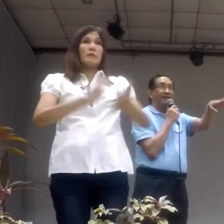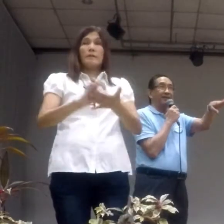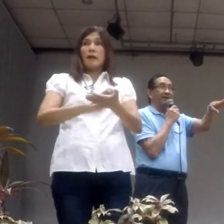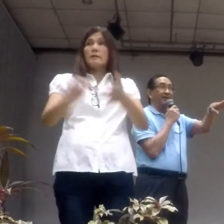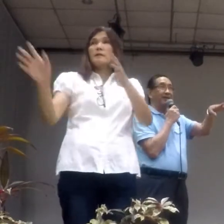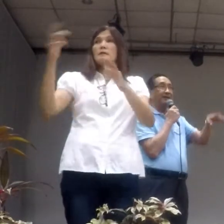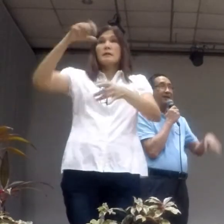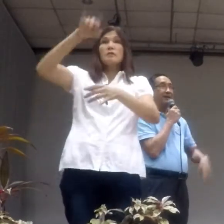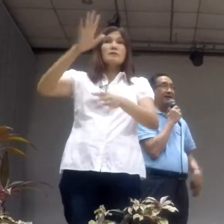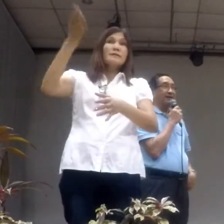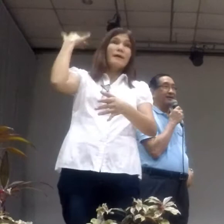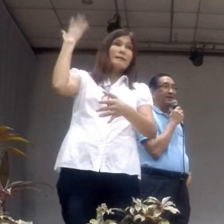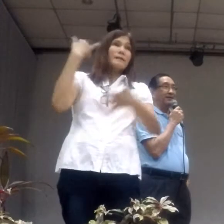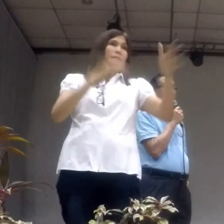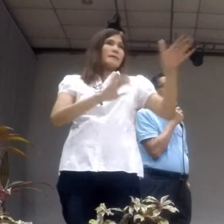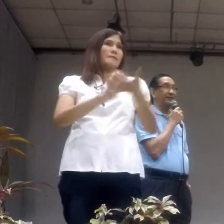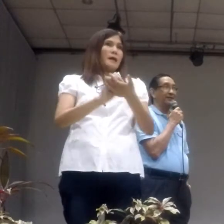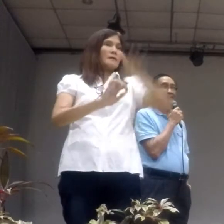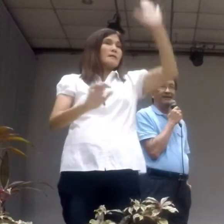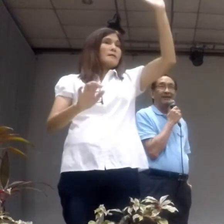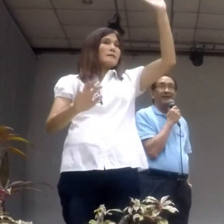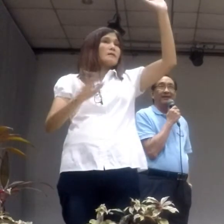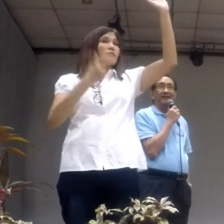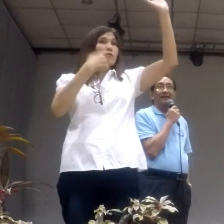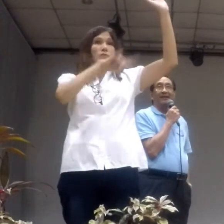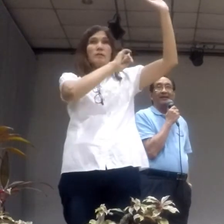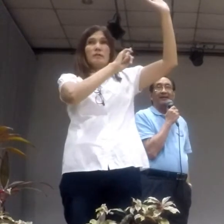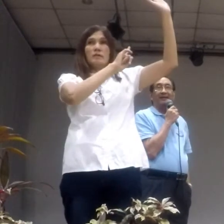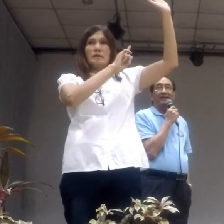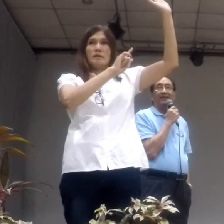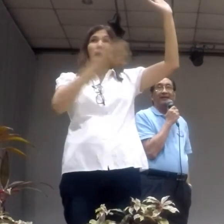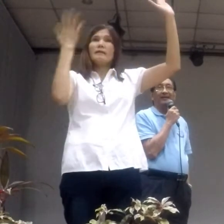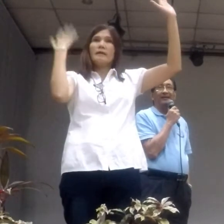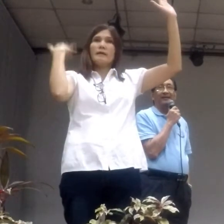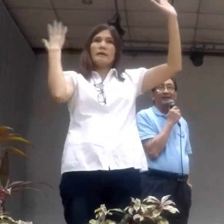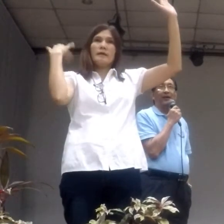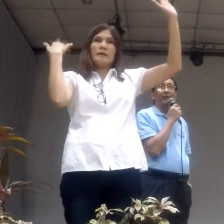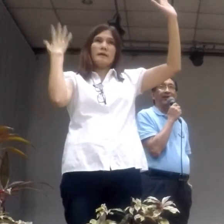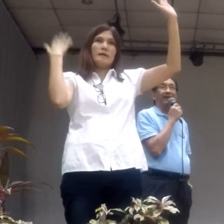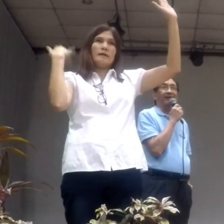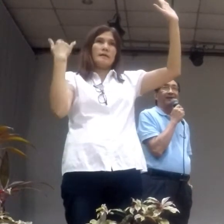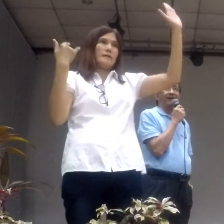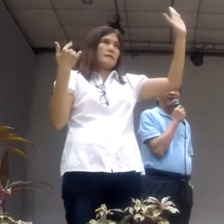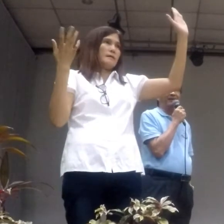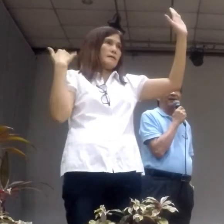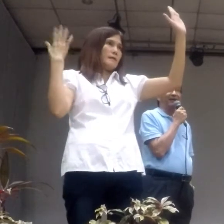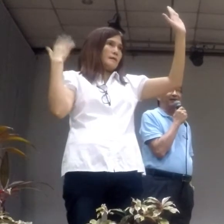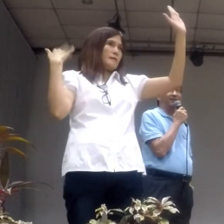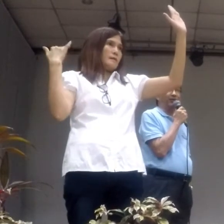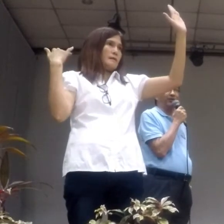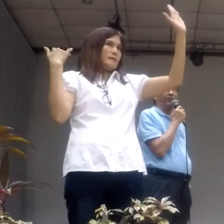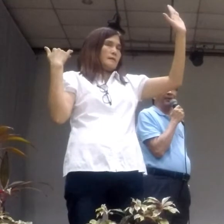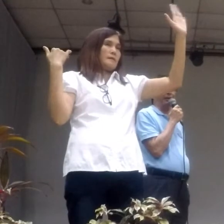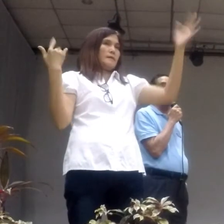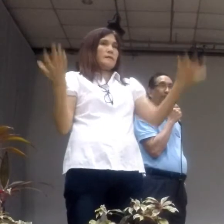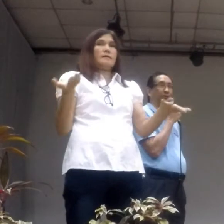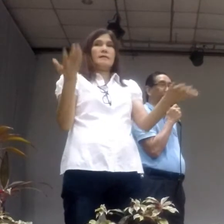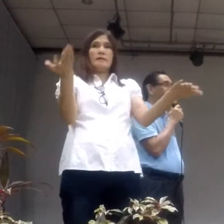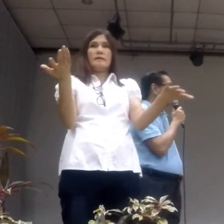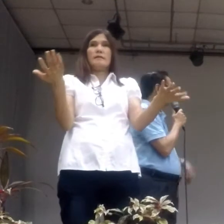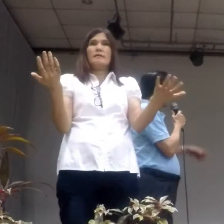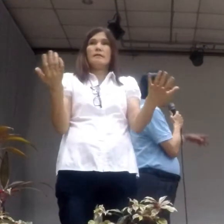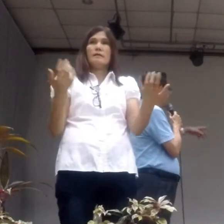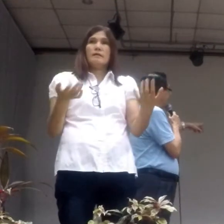Okay. Yeah, so you were able